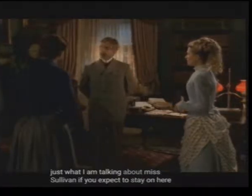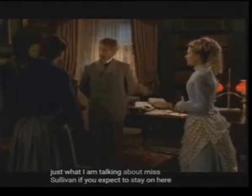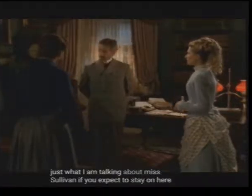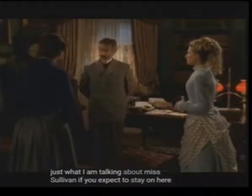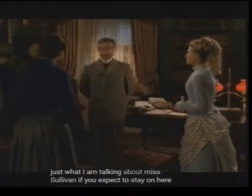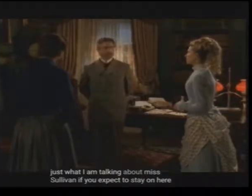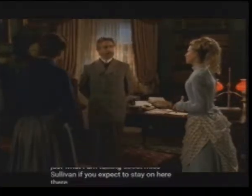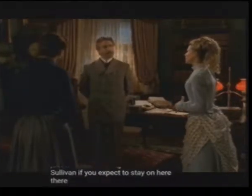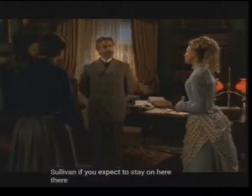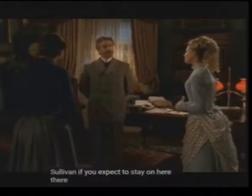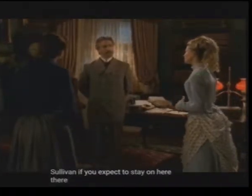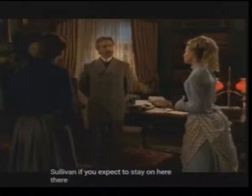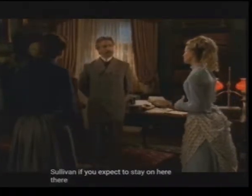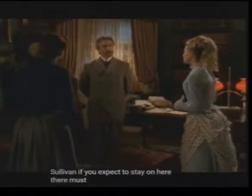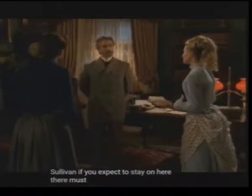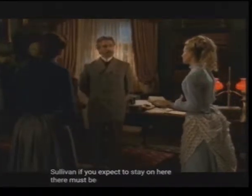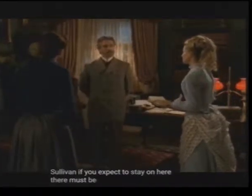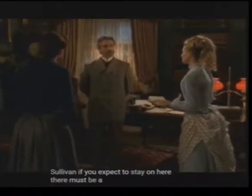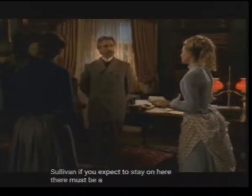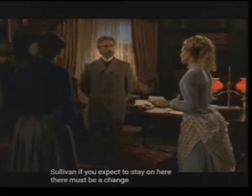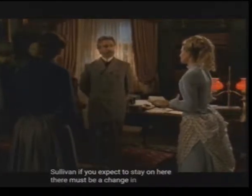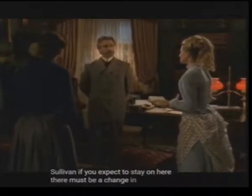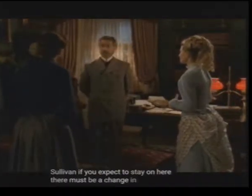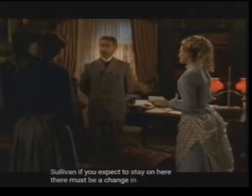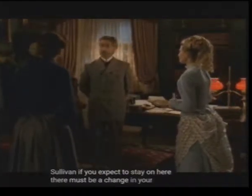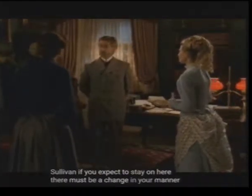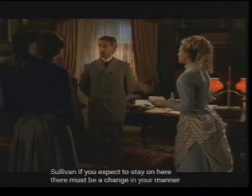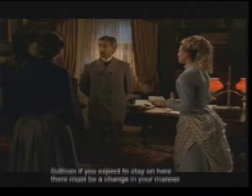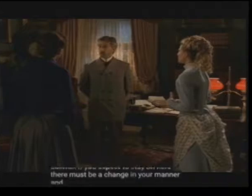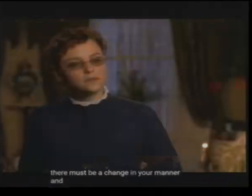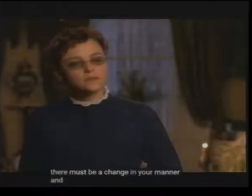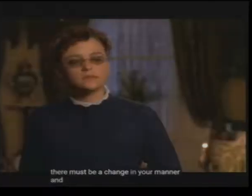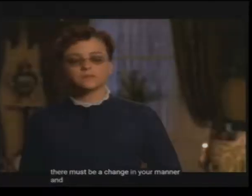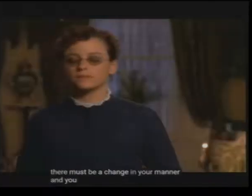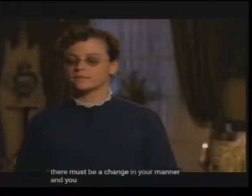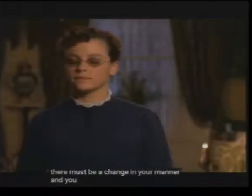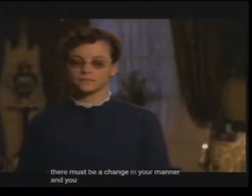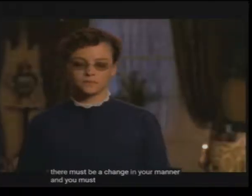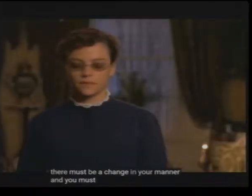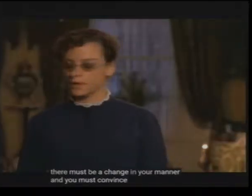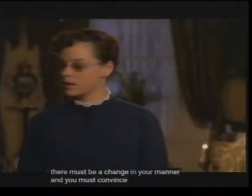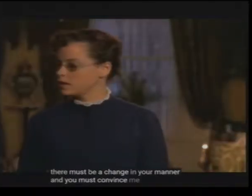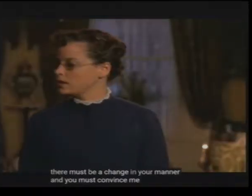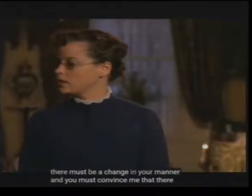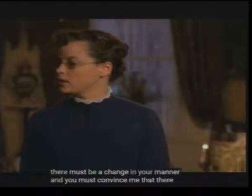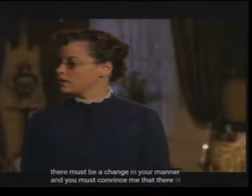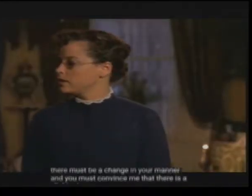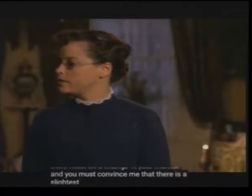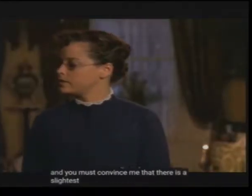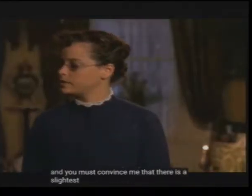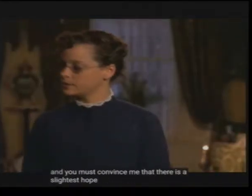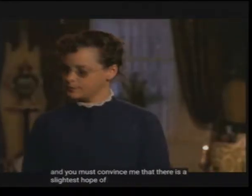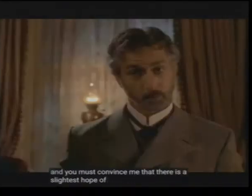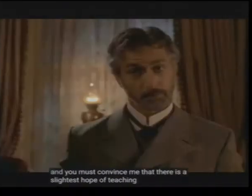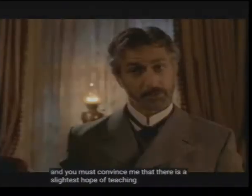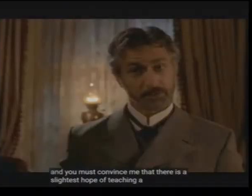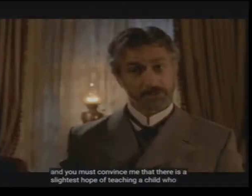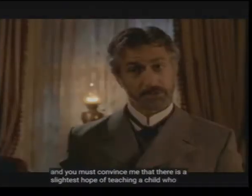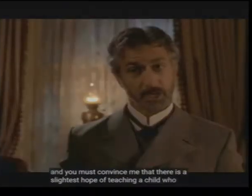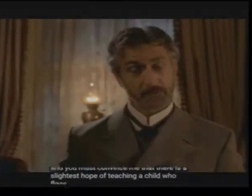here, there must be a change in your manner. And you must convince me that there's the slightest hope of teaching a child who flees